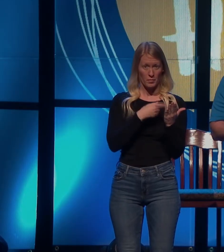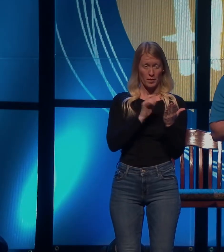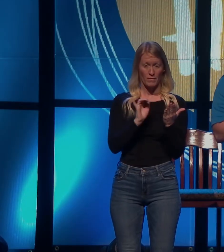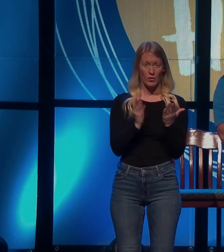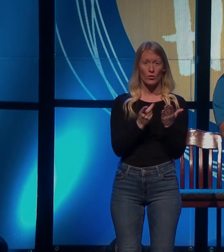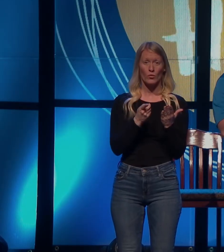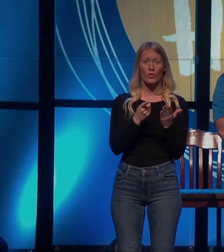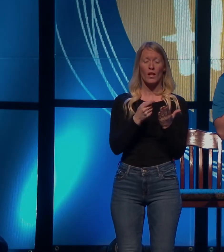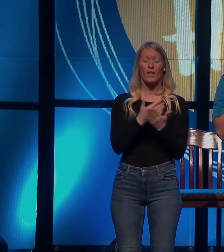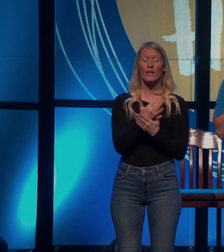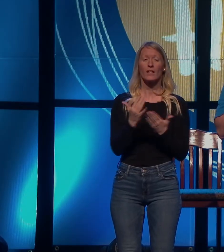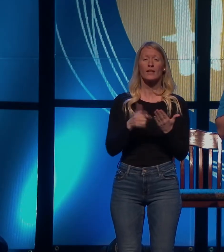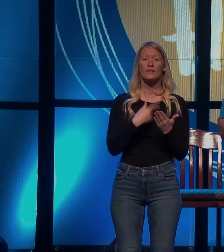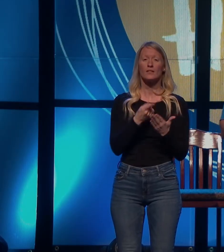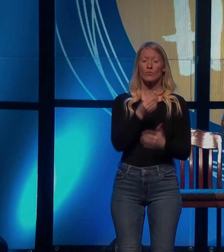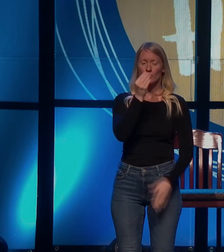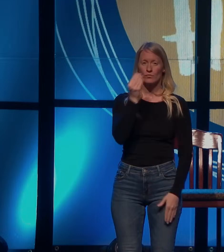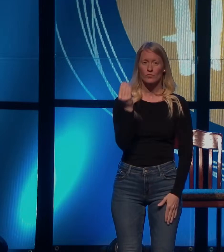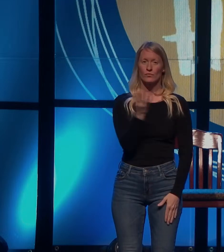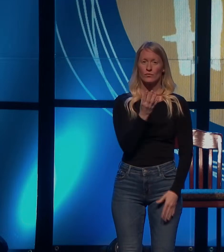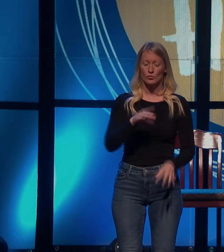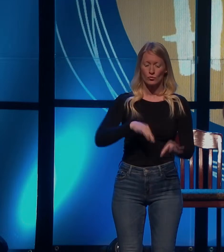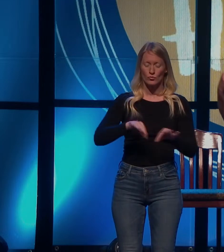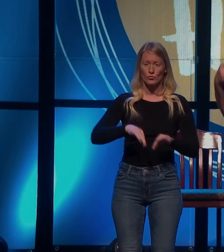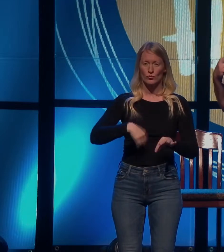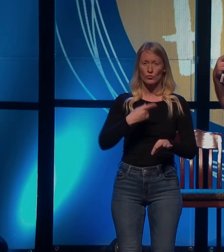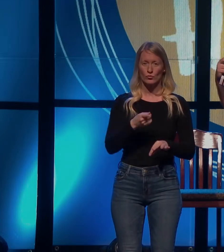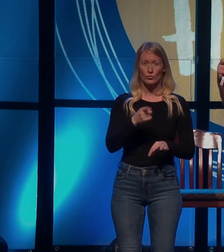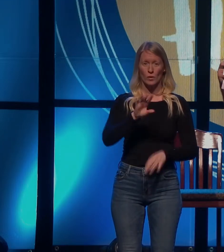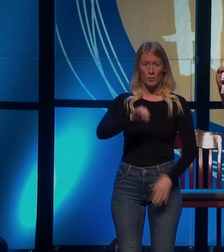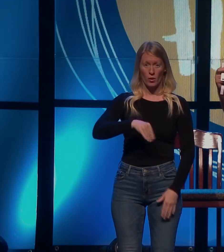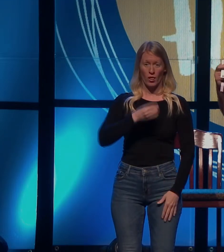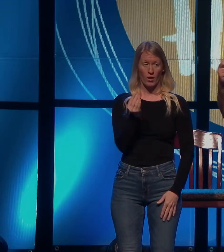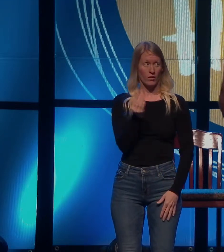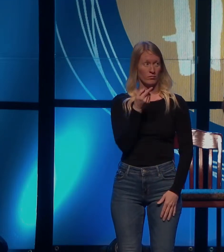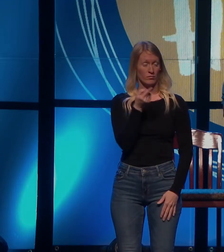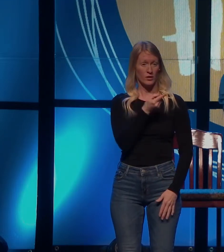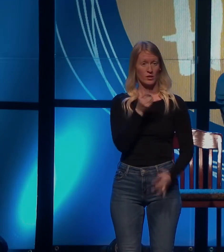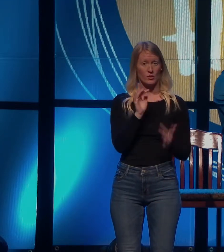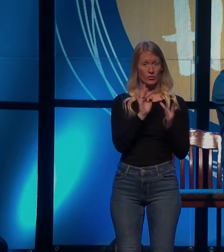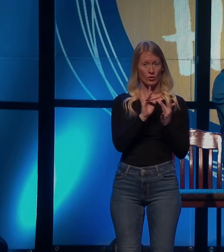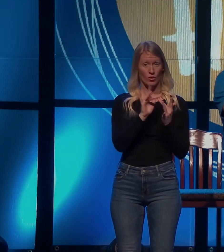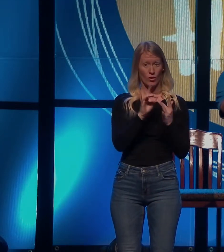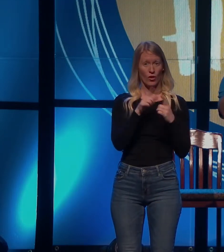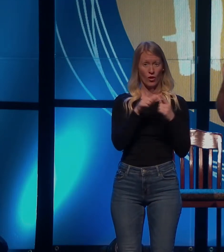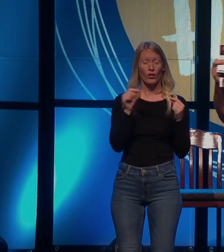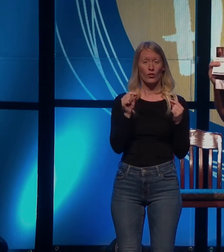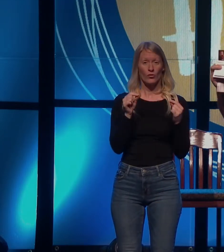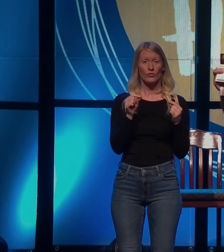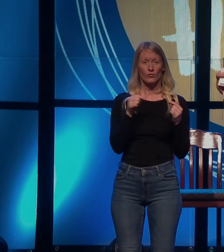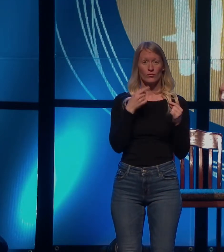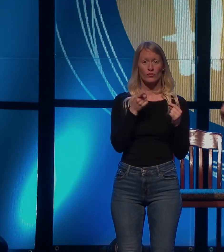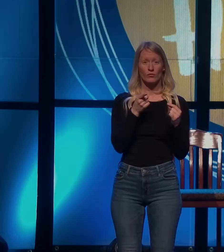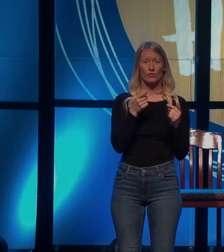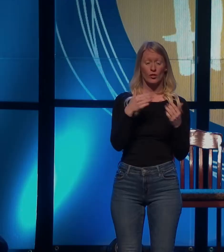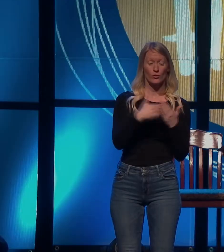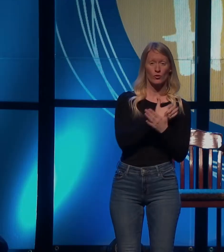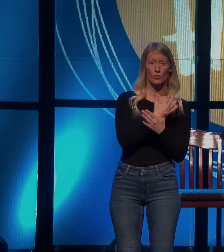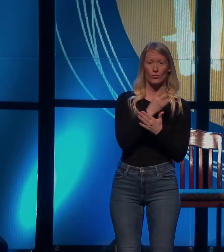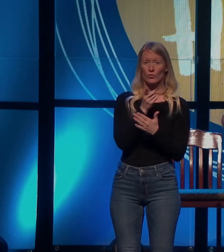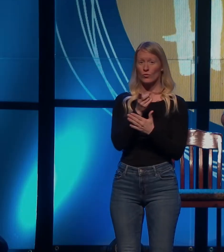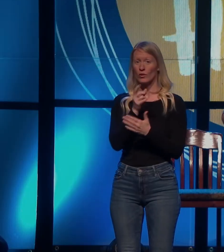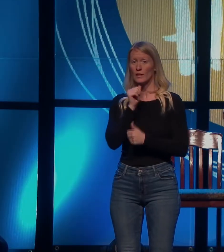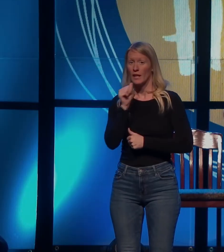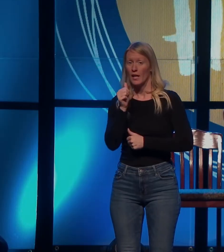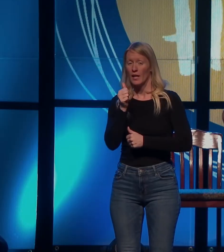So everyone, go ahead and pull out that card that looks like this one here, the Connect card. Everybody can do that. Whether you're new or not, go ahead and pull it